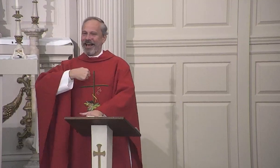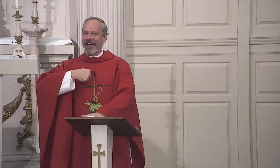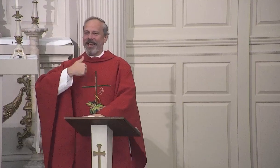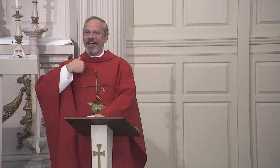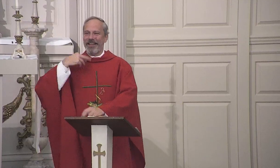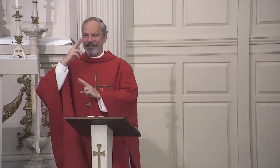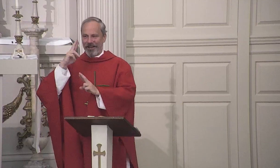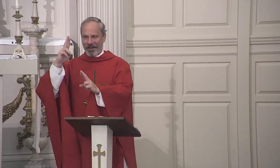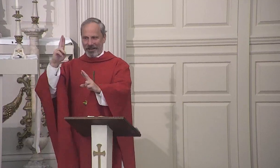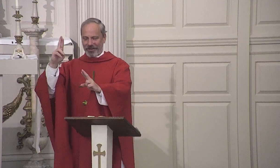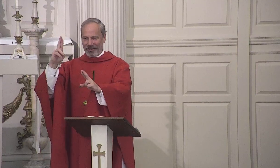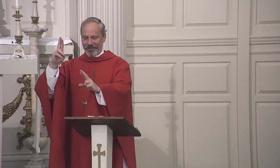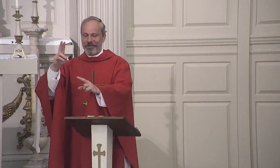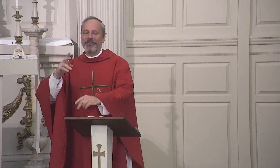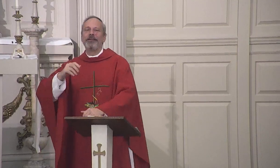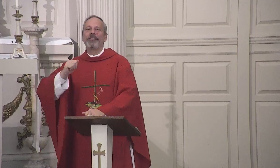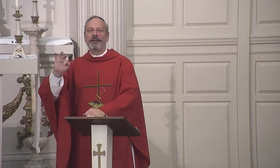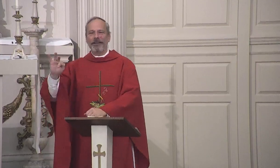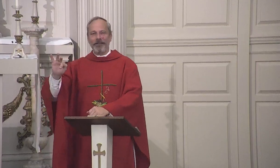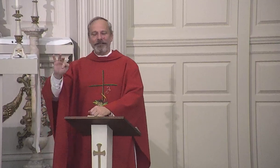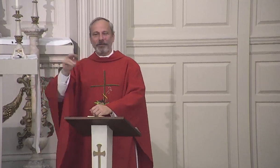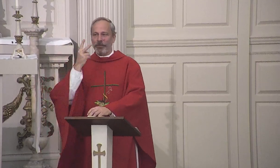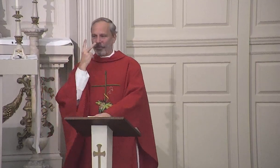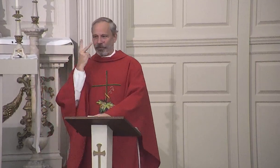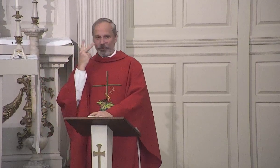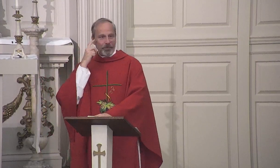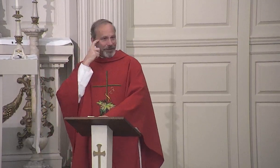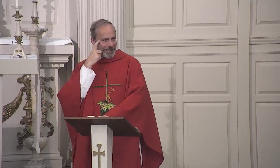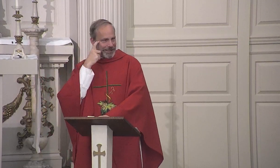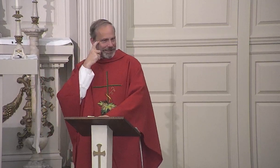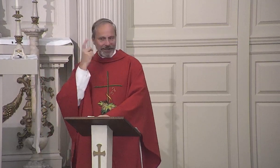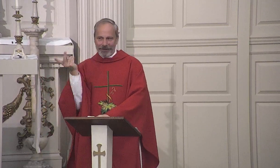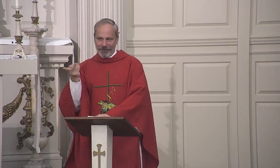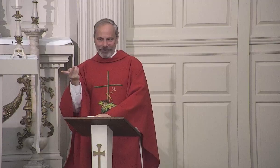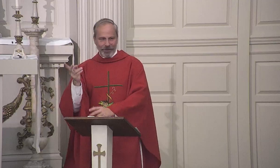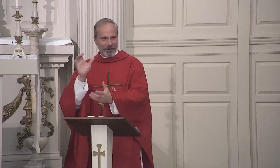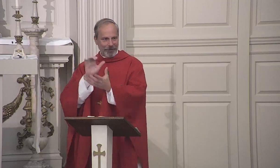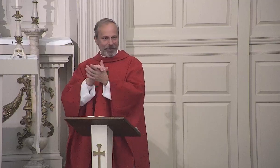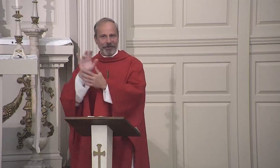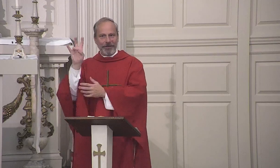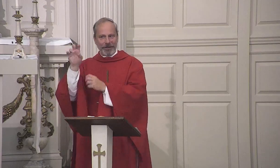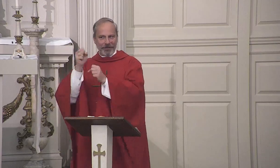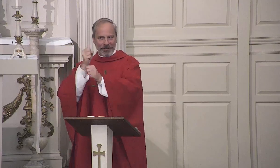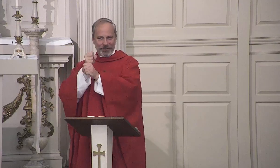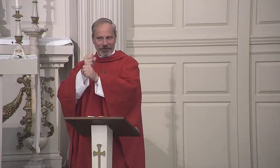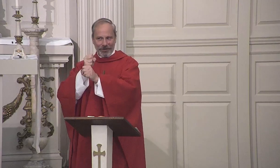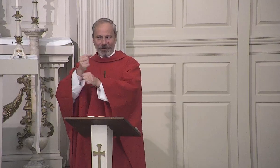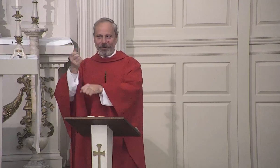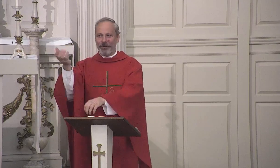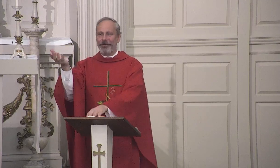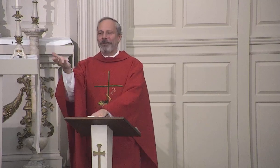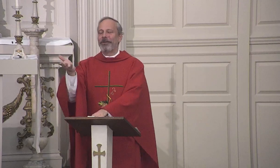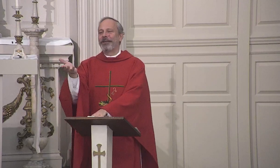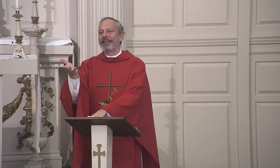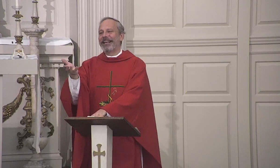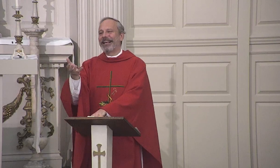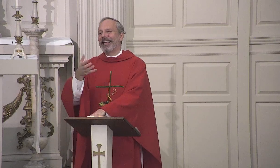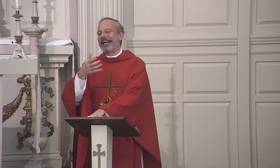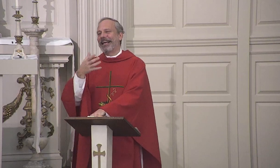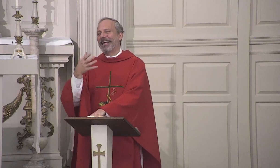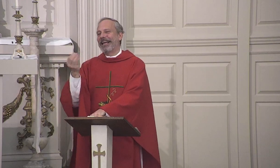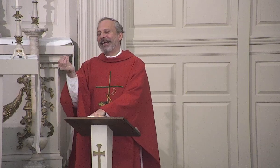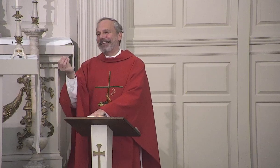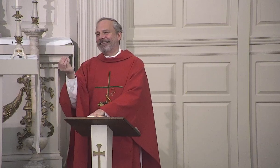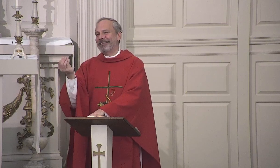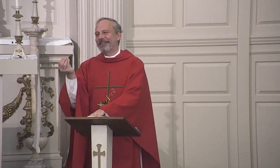7 years. I had the honor of witnessing their marriage 7 years